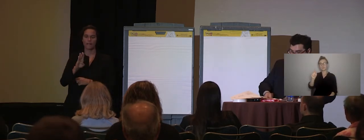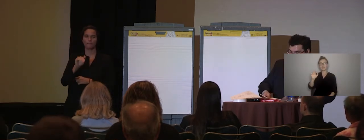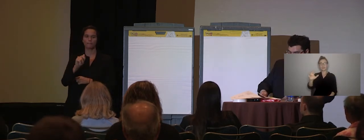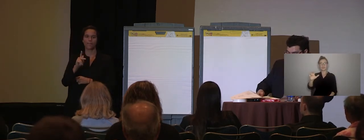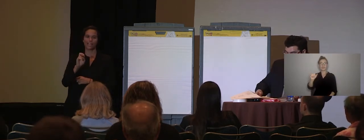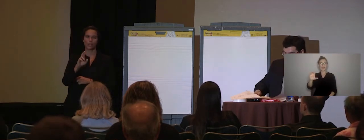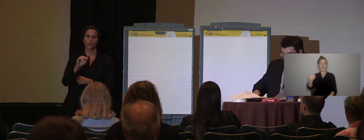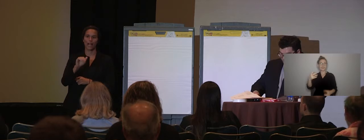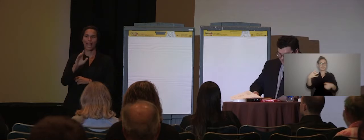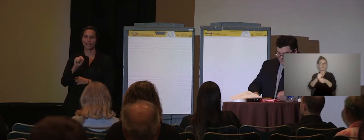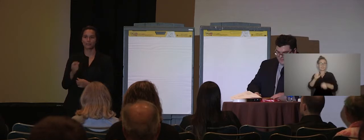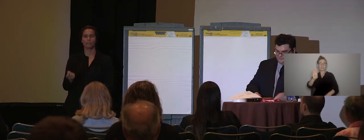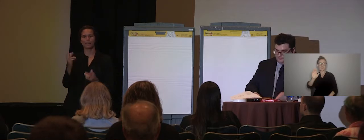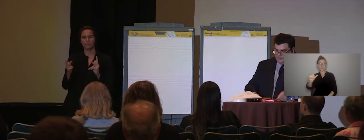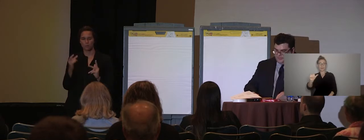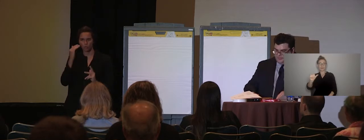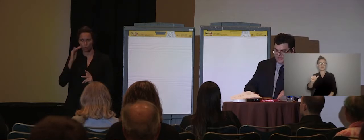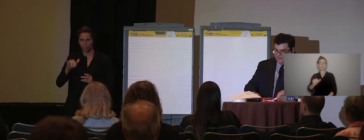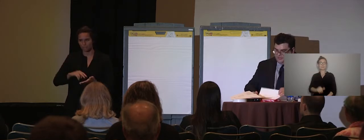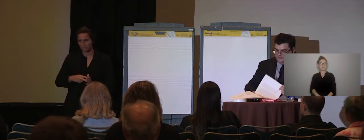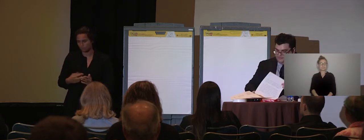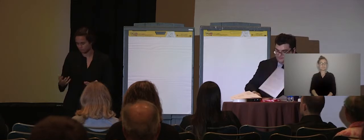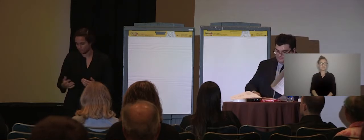have heard of the Baker Act.